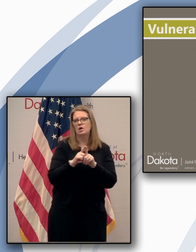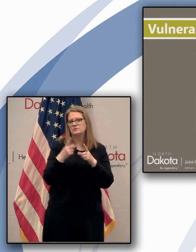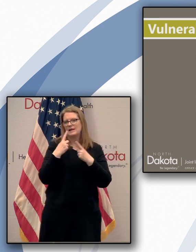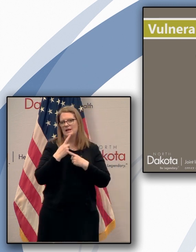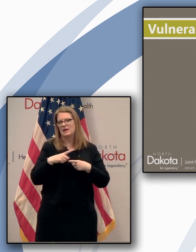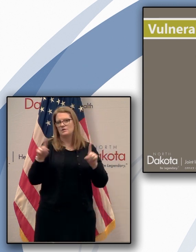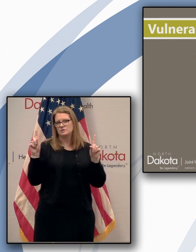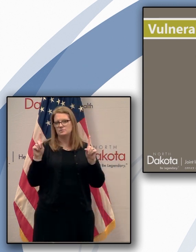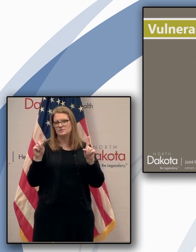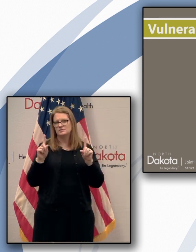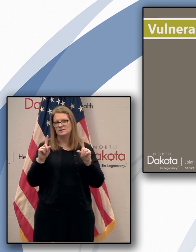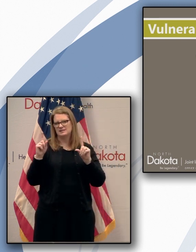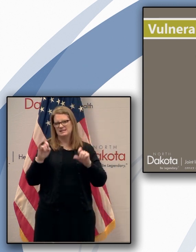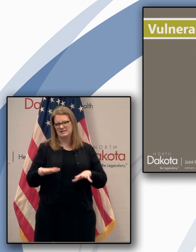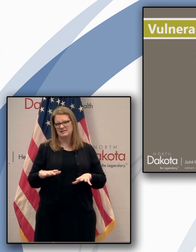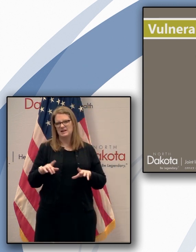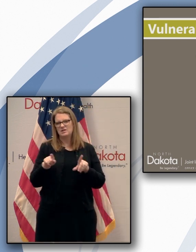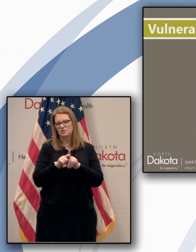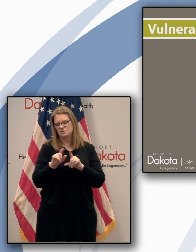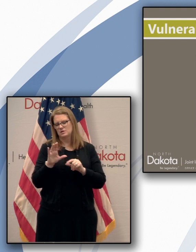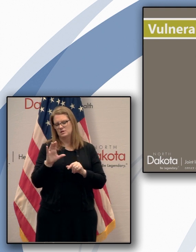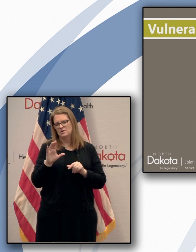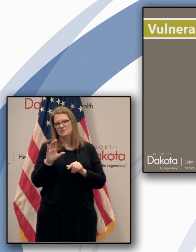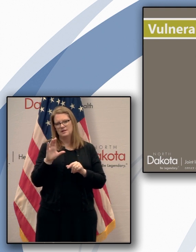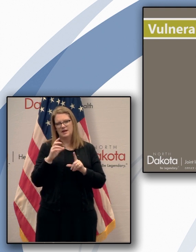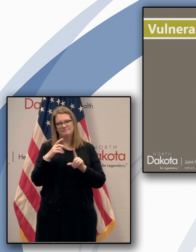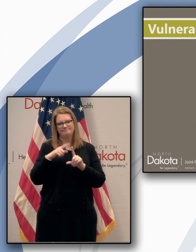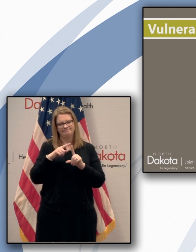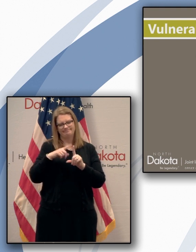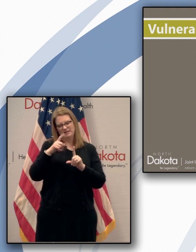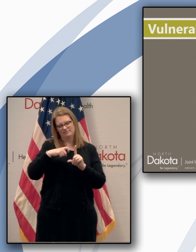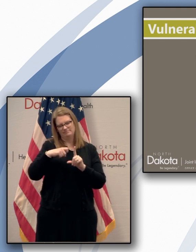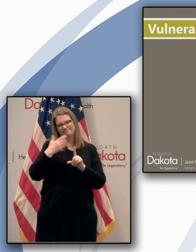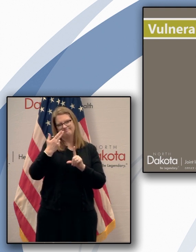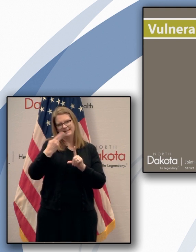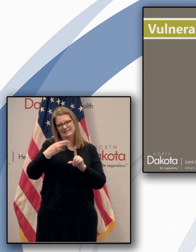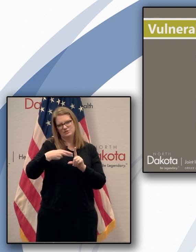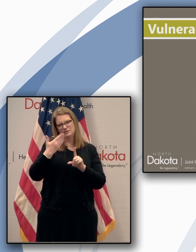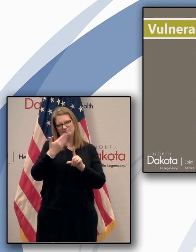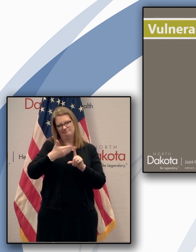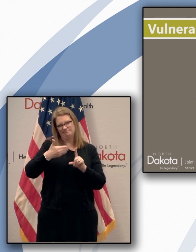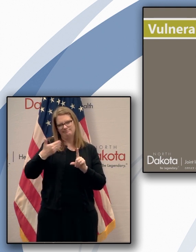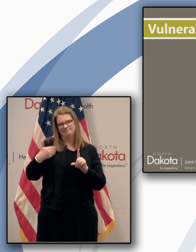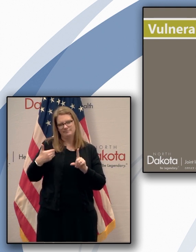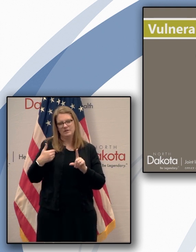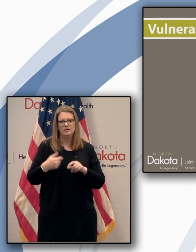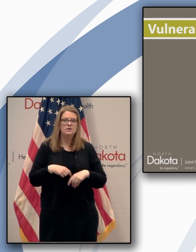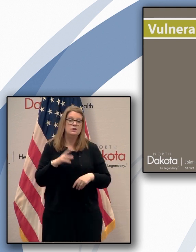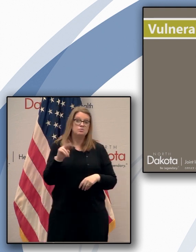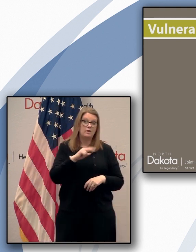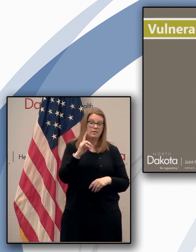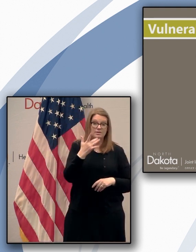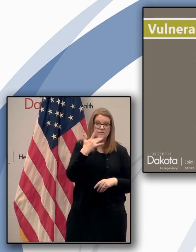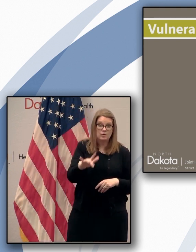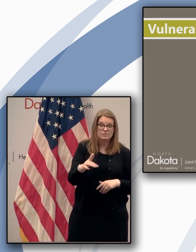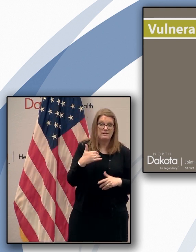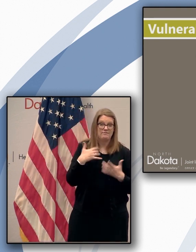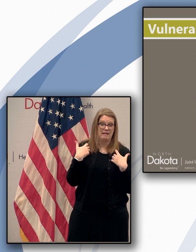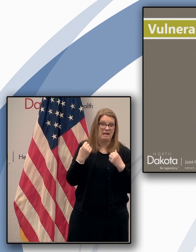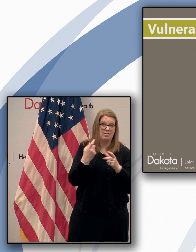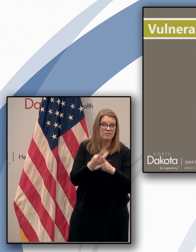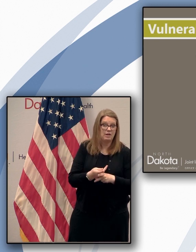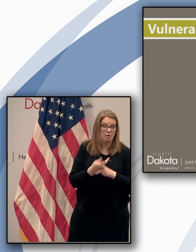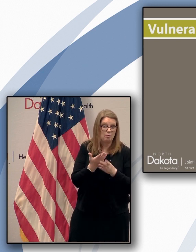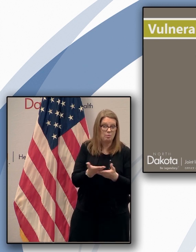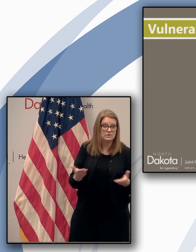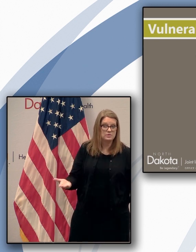and contact tracing. As the governor said, North Dakota is fortunate to have healthcare resources that we have, and quite